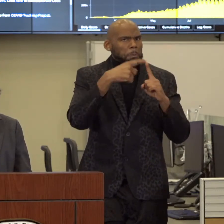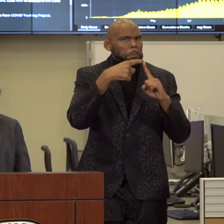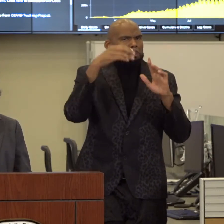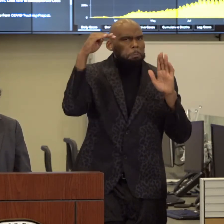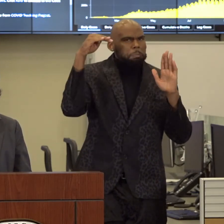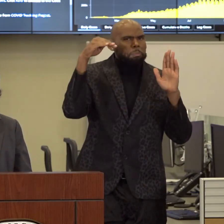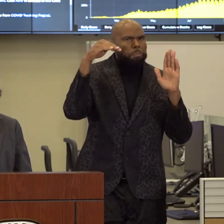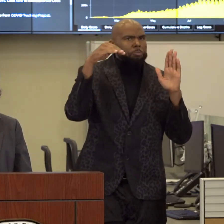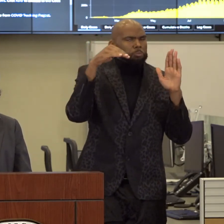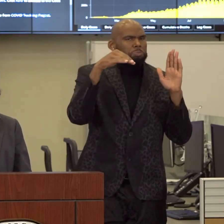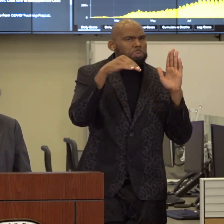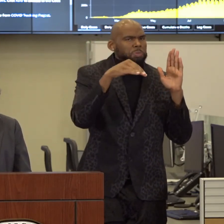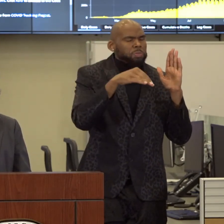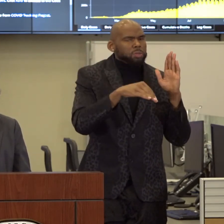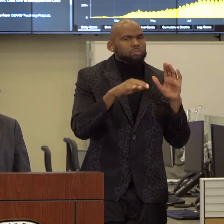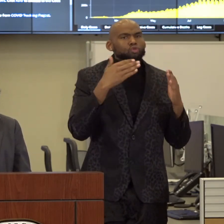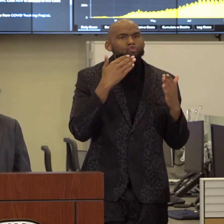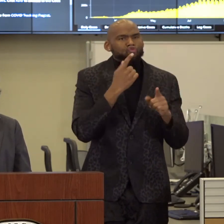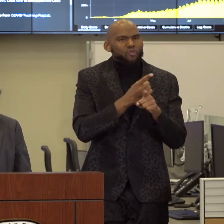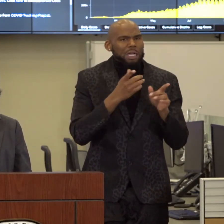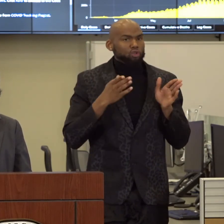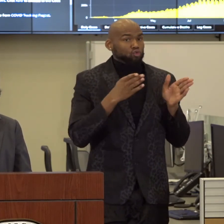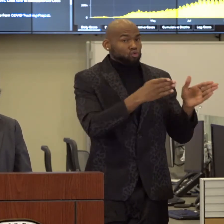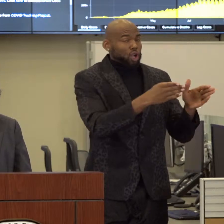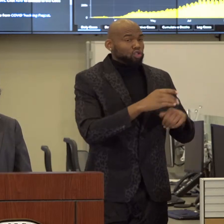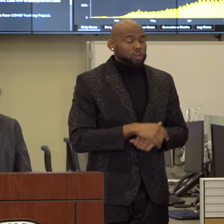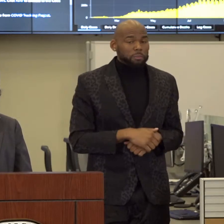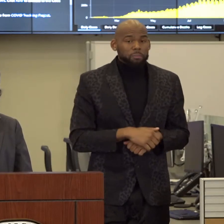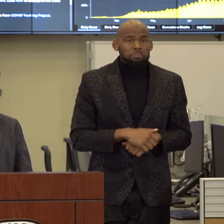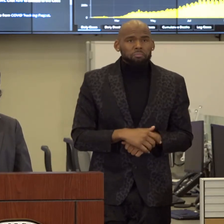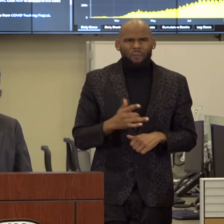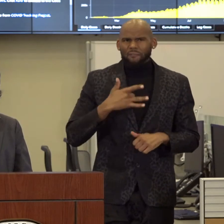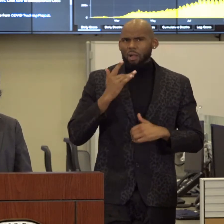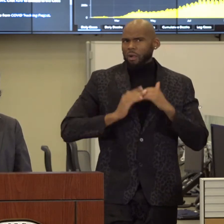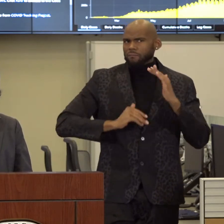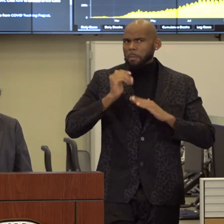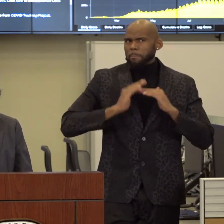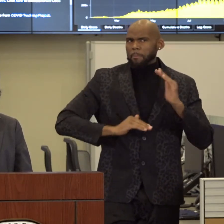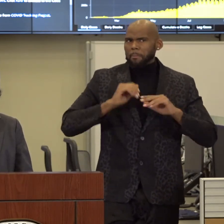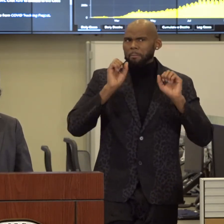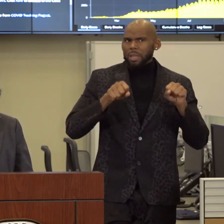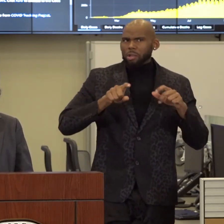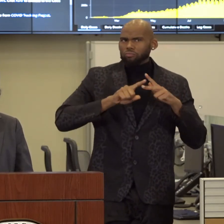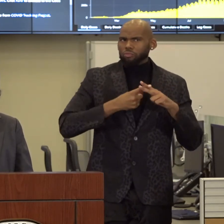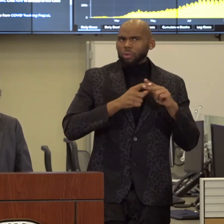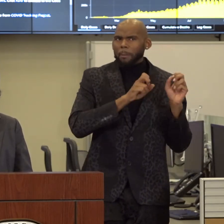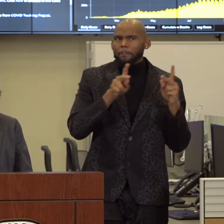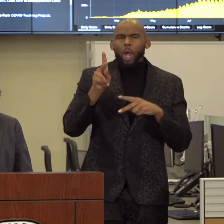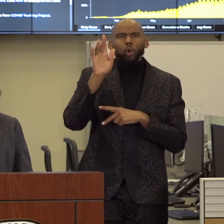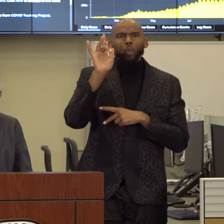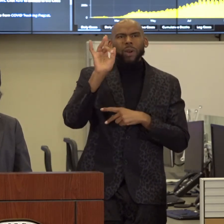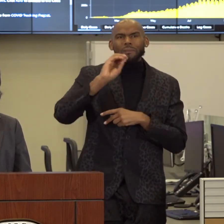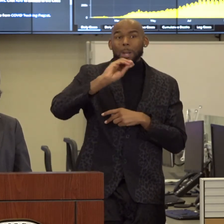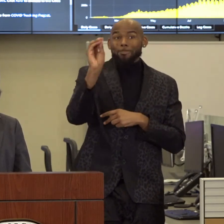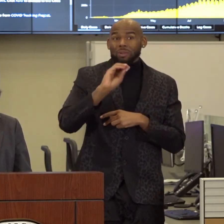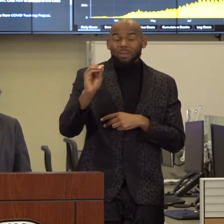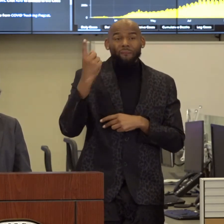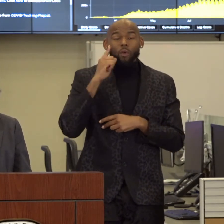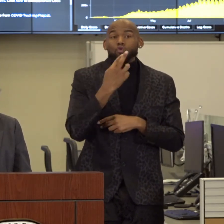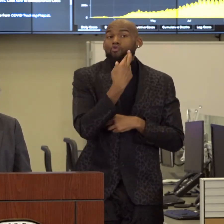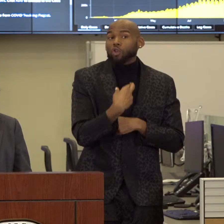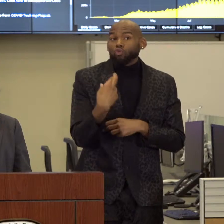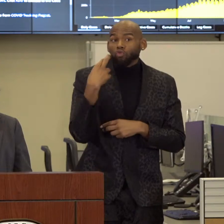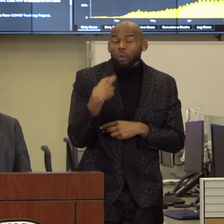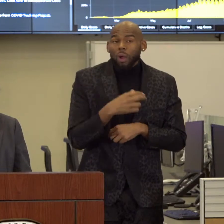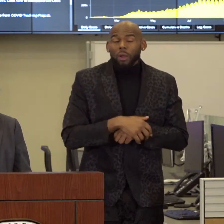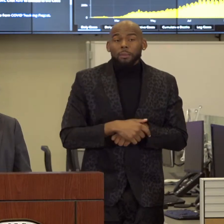couple of weeks that it is moving in the right direction, and so we are comfortable that we can resume at 25%. To be clear,